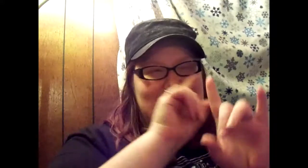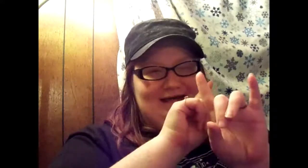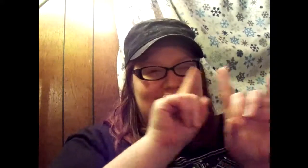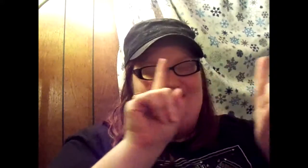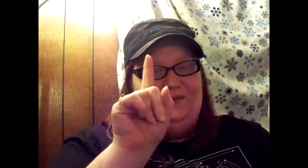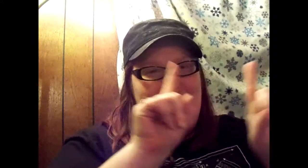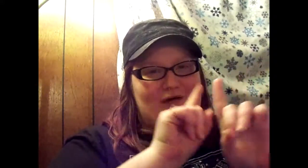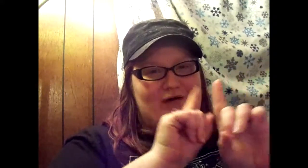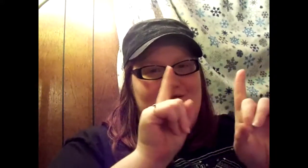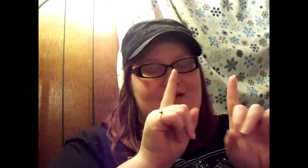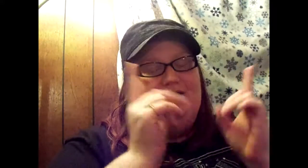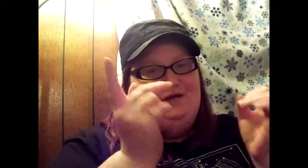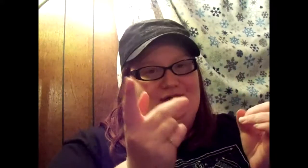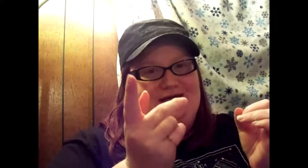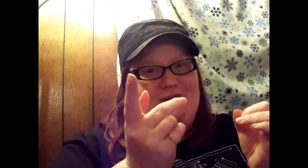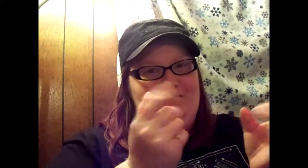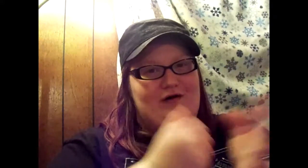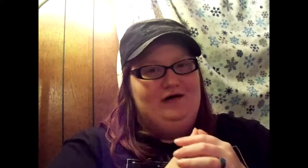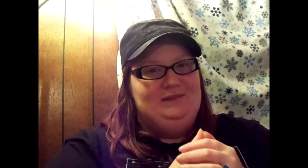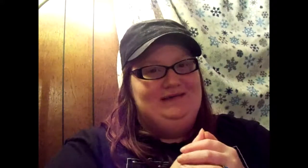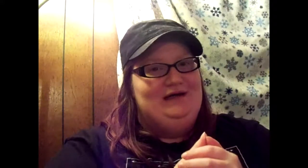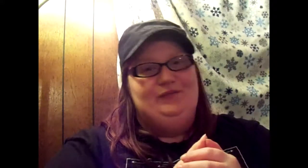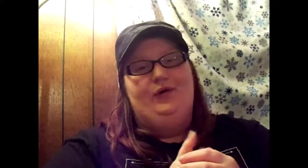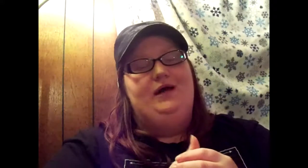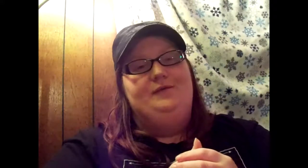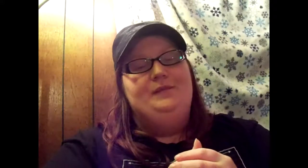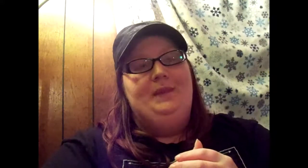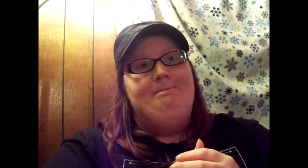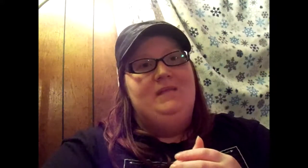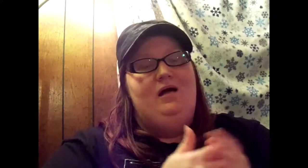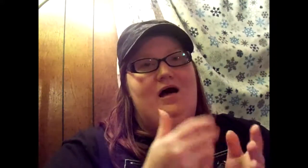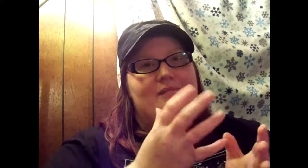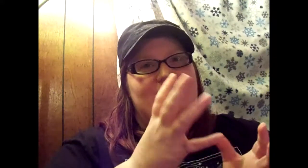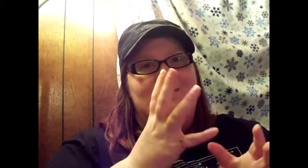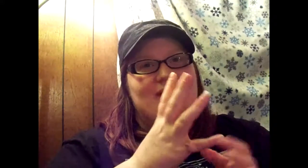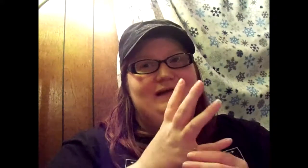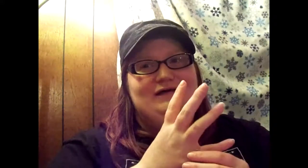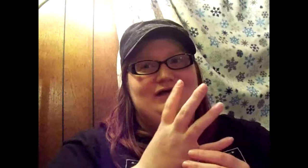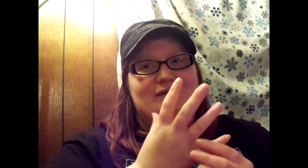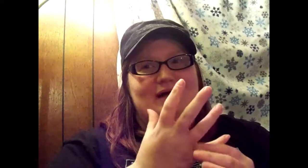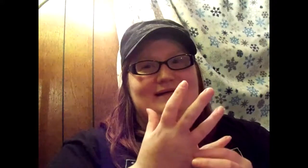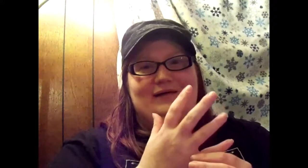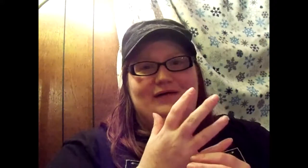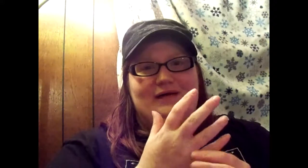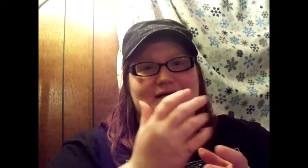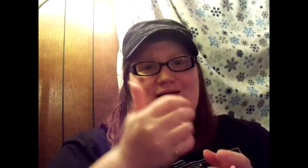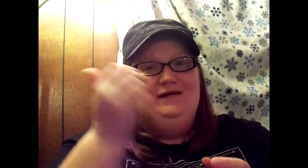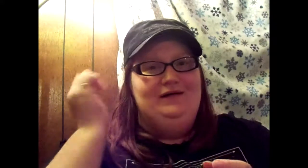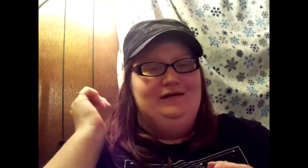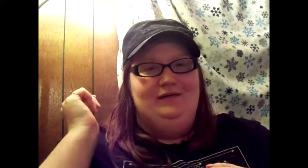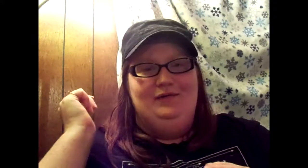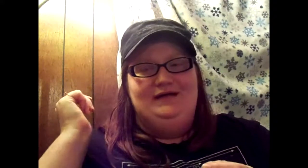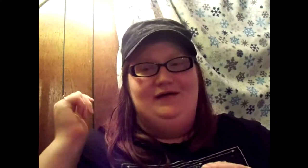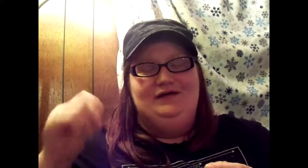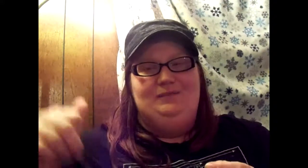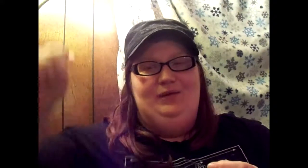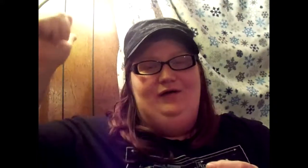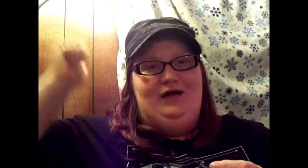seen some of the background, you'll see some other cars besides Rory. There were like these two guys and their kids went down. There's a